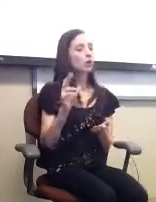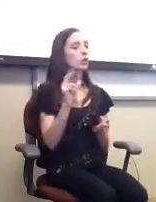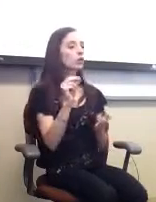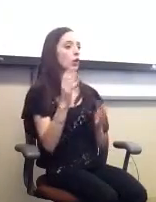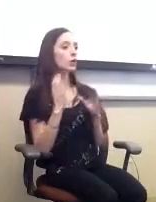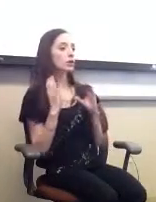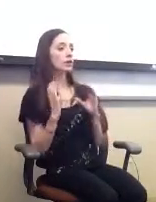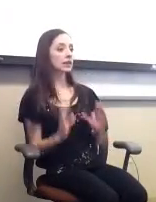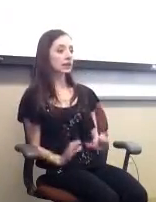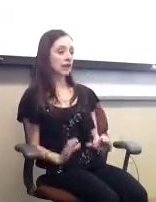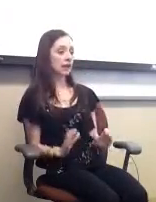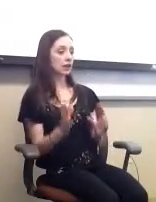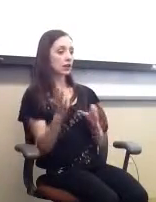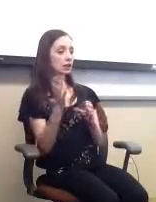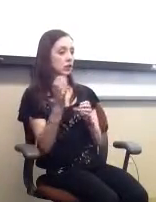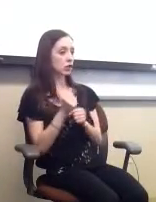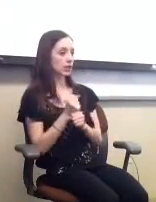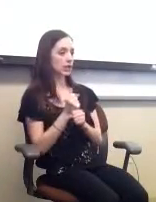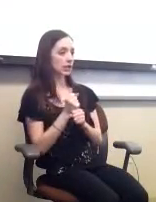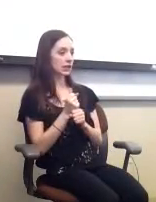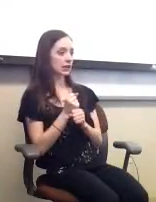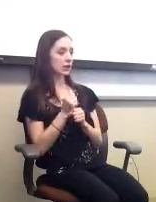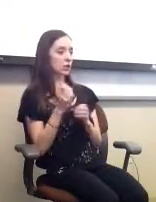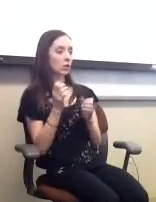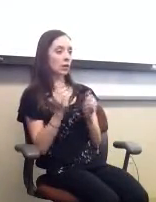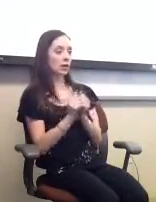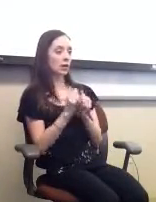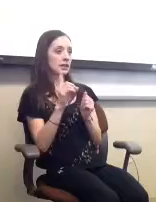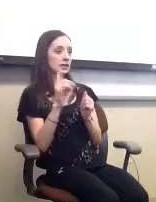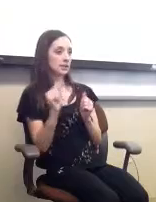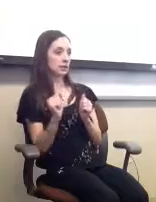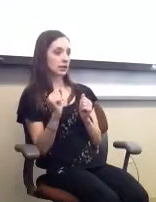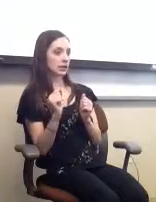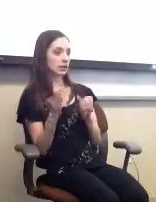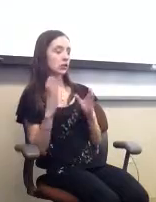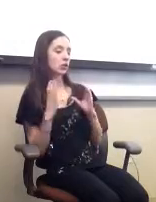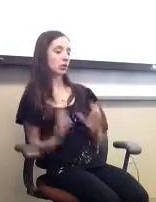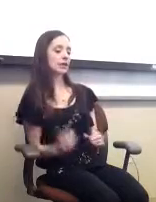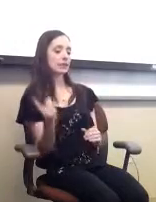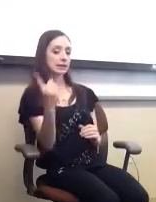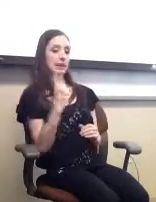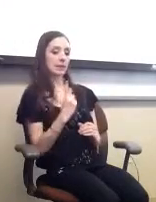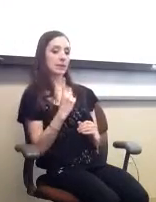disability. But if my client comes in and says, yeah, I'm getting $300 a month from Social Security because my dad's on disability,